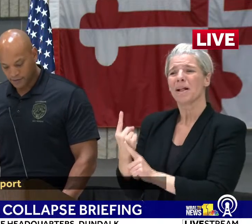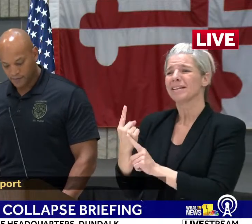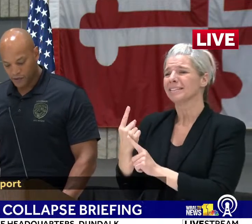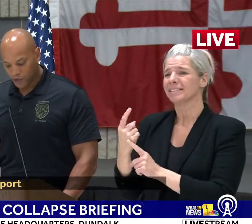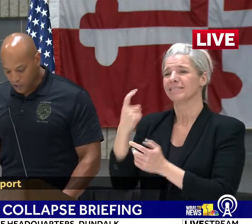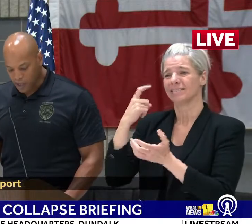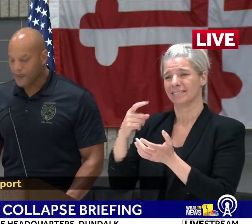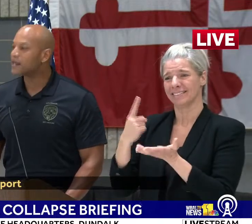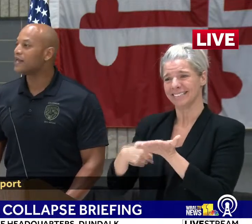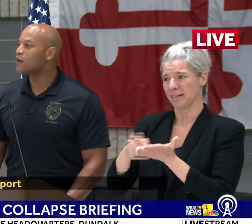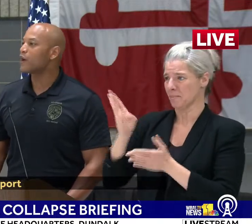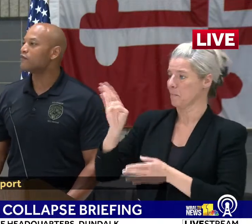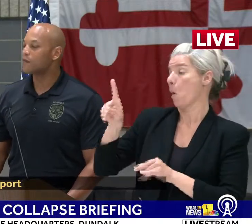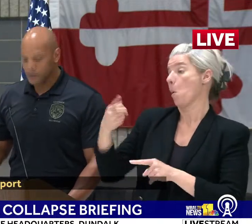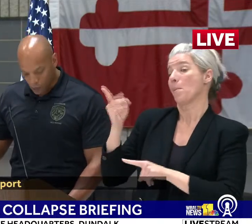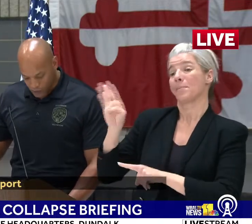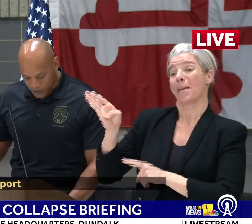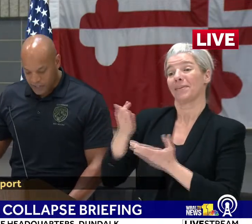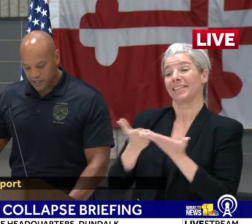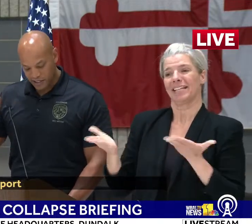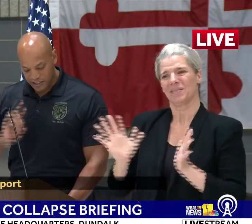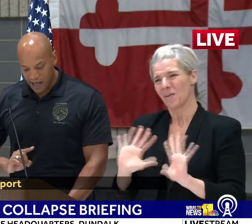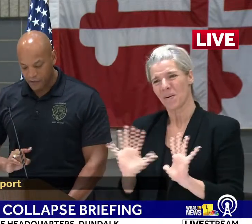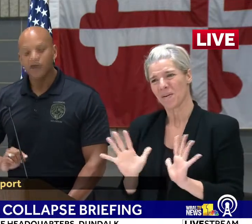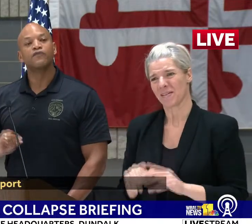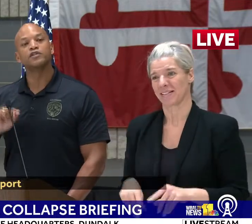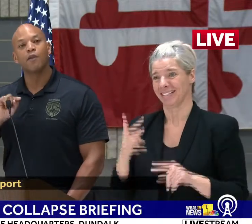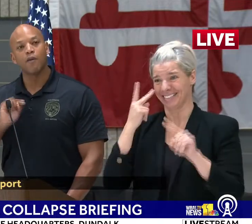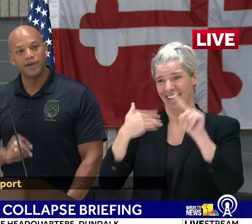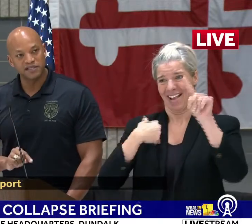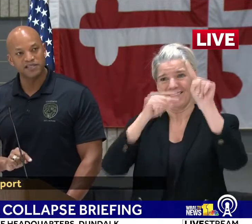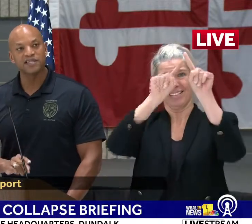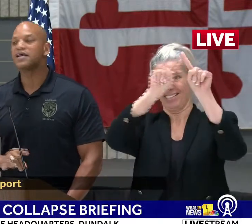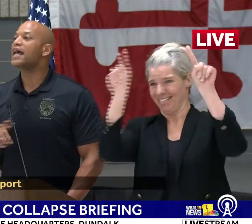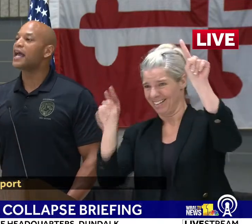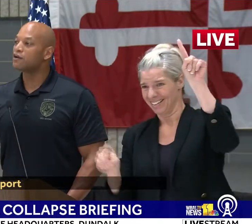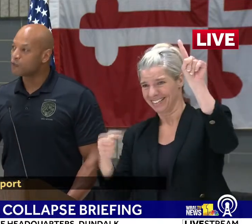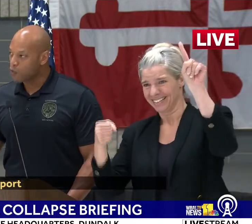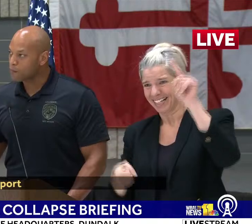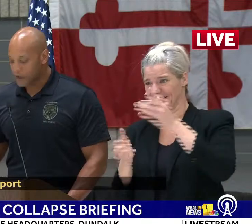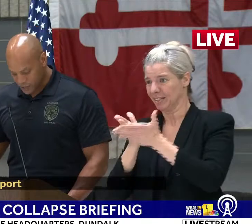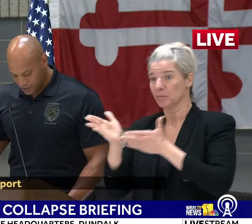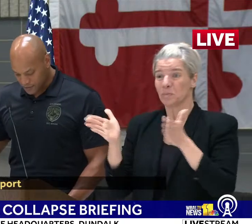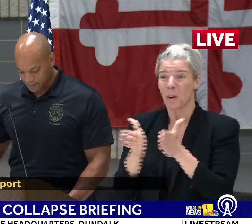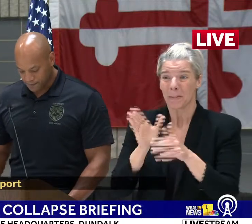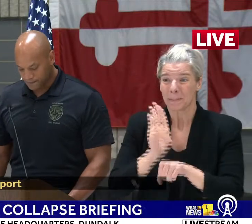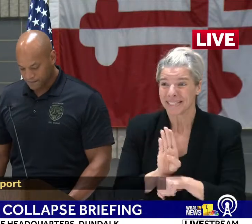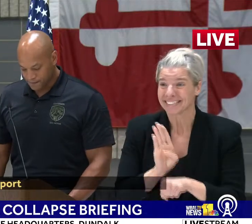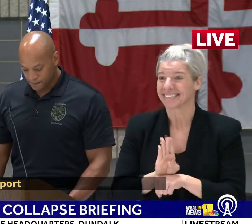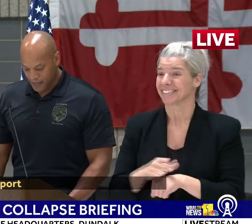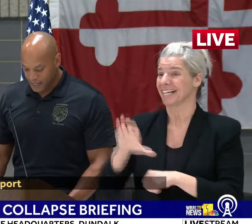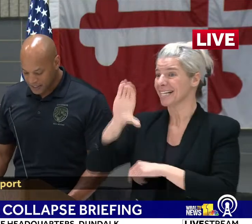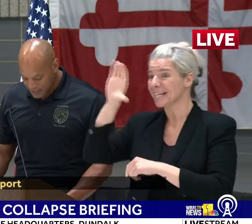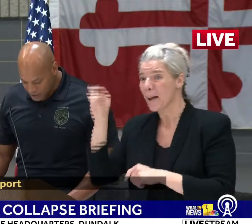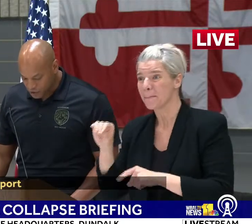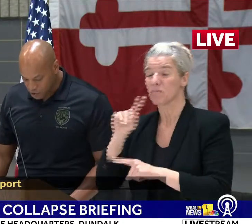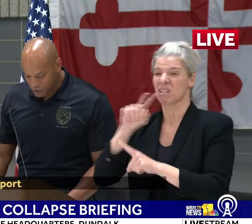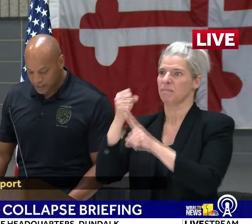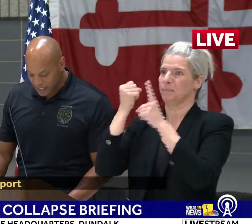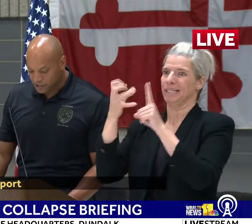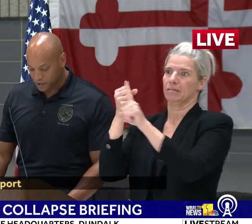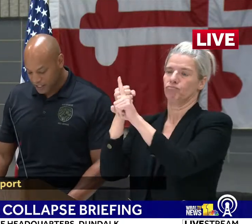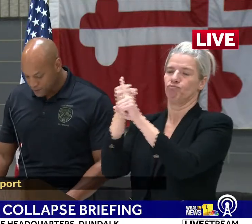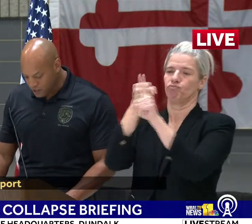monument. We're talking about a gateway from the north to the south for small businesses and for corporations. And